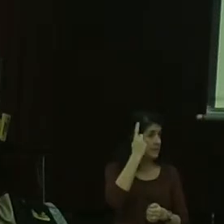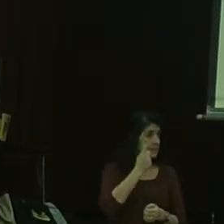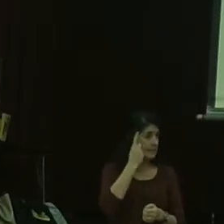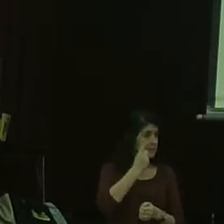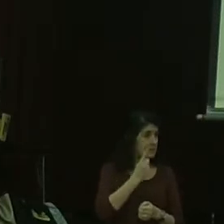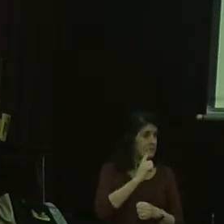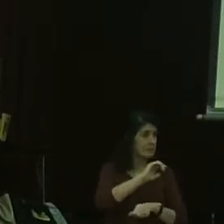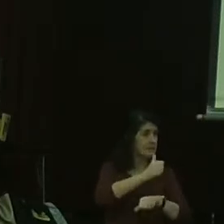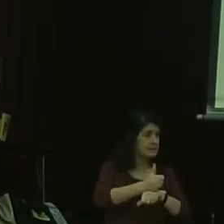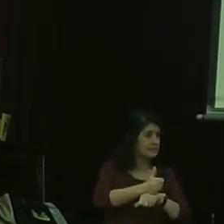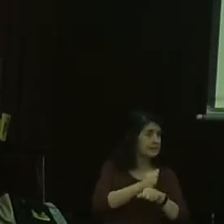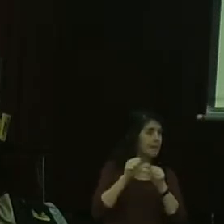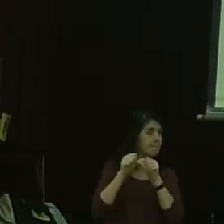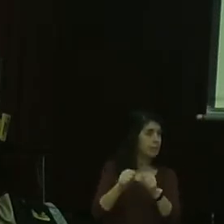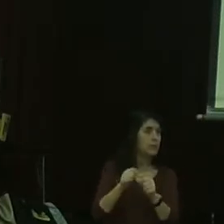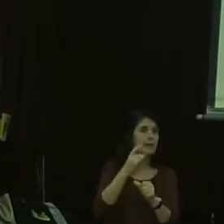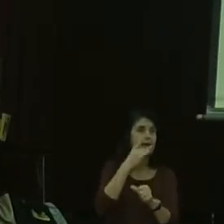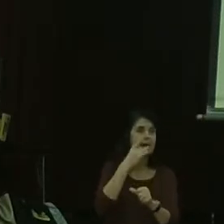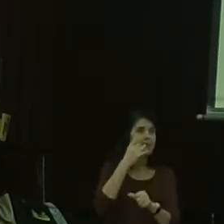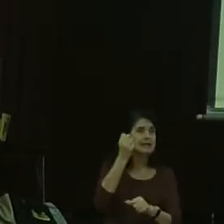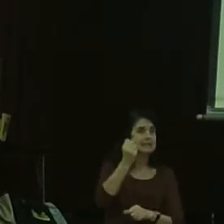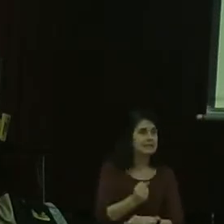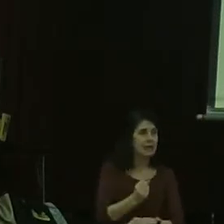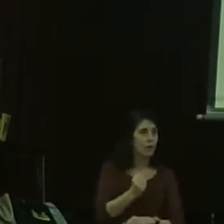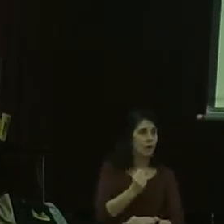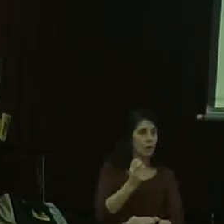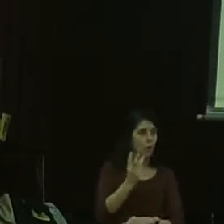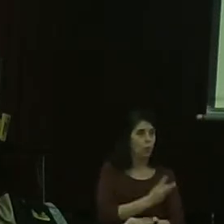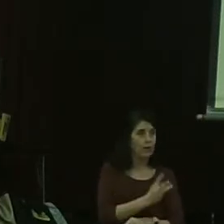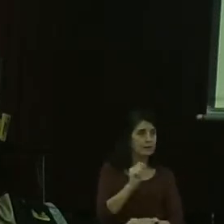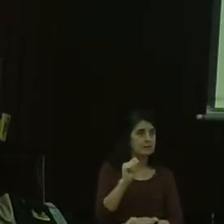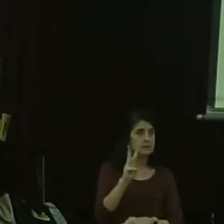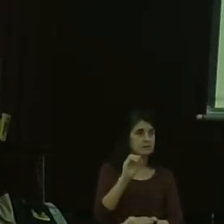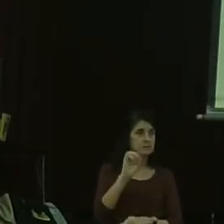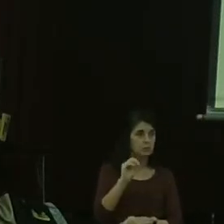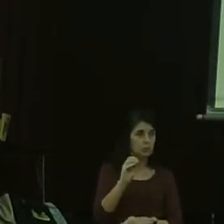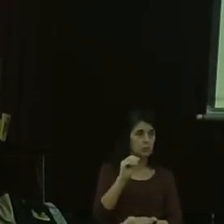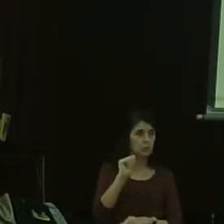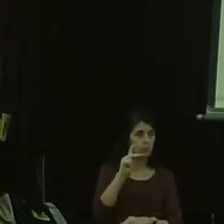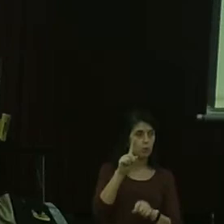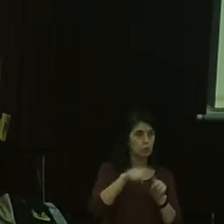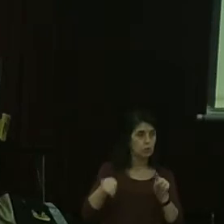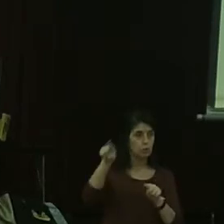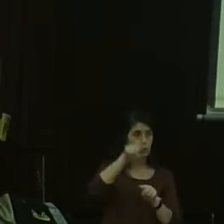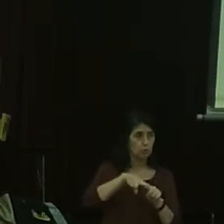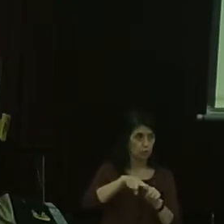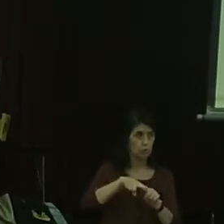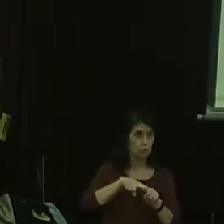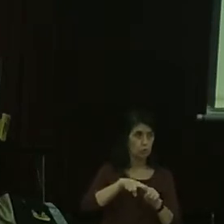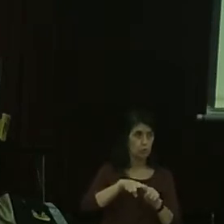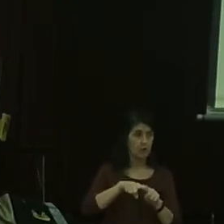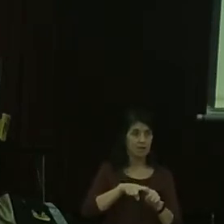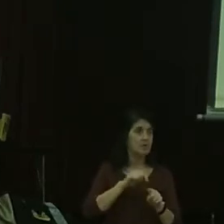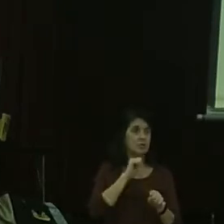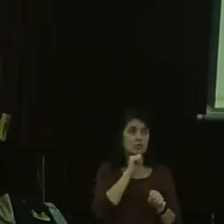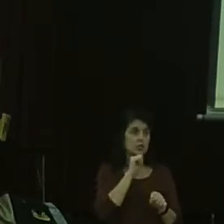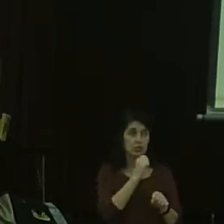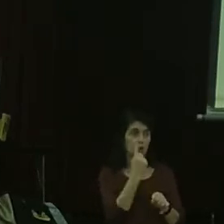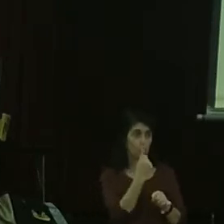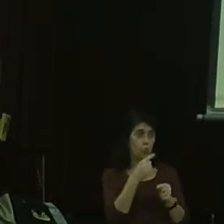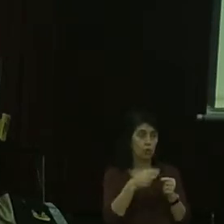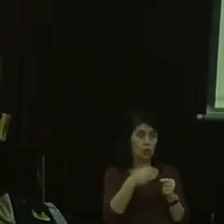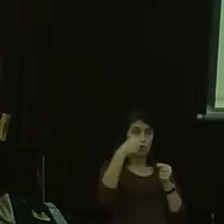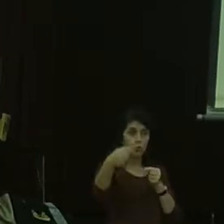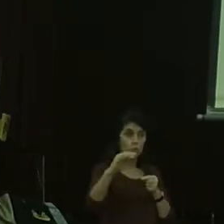in installing a permanent light at Southwest Twin Oaks Circle, but rather than the one that was directly across